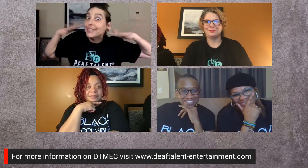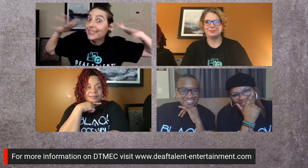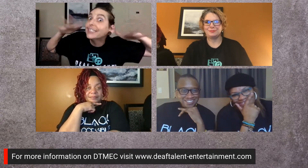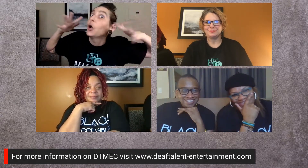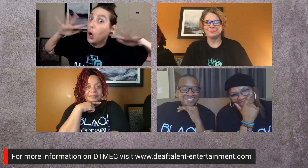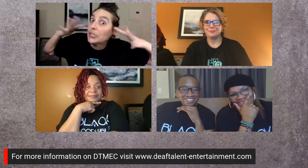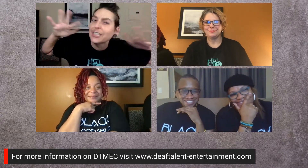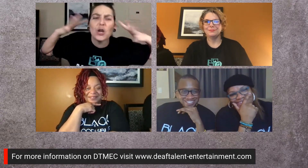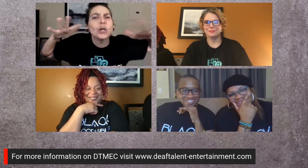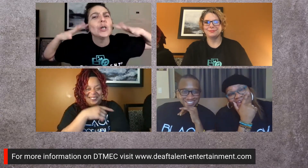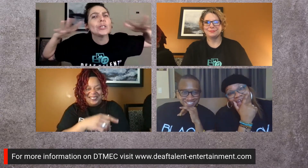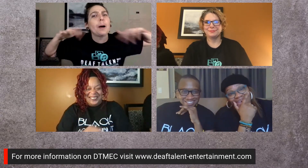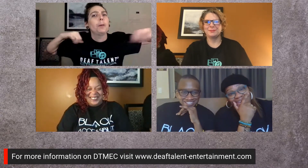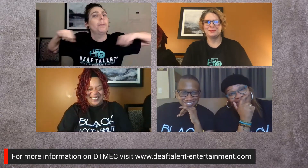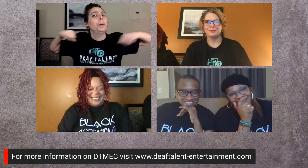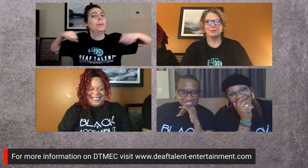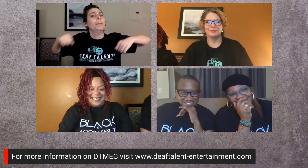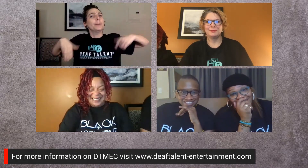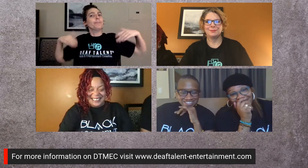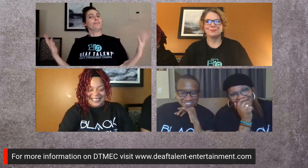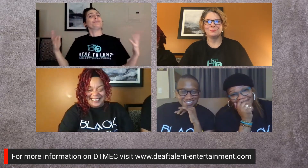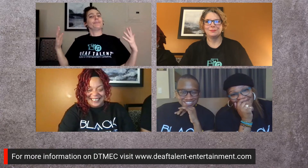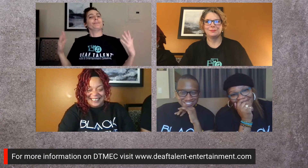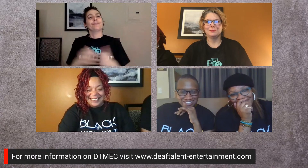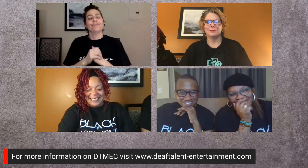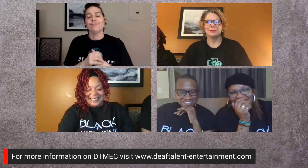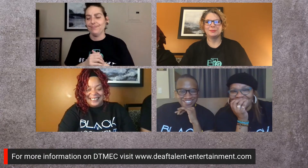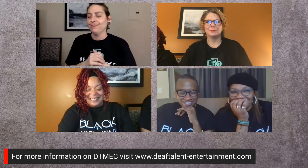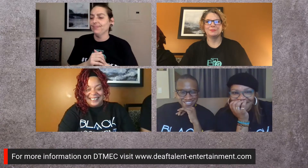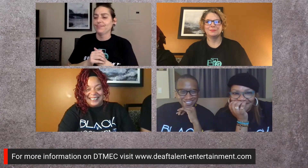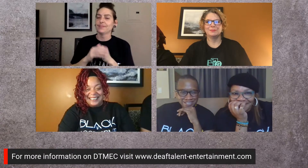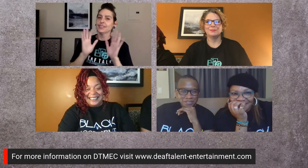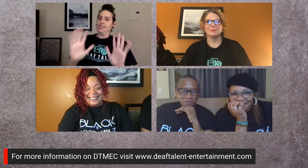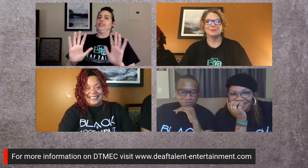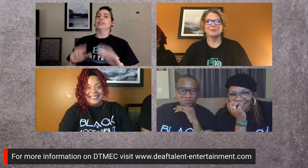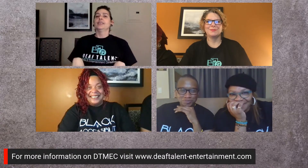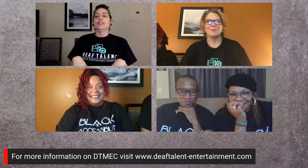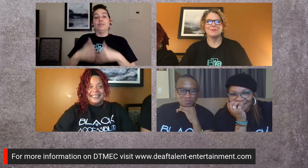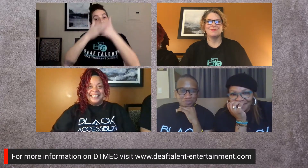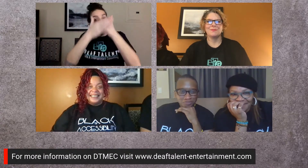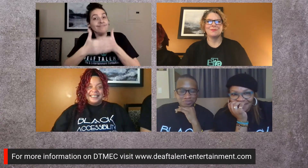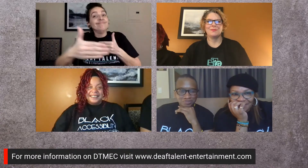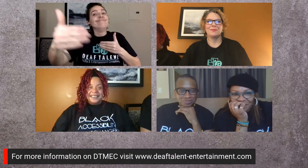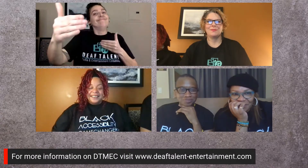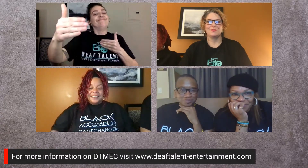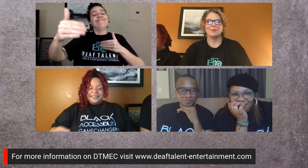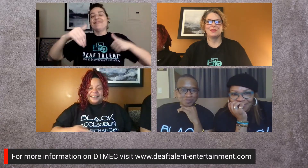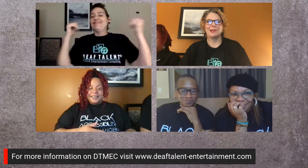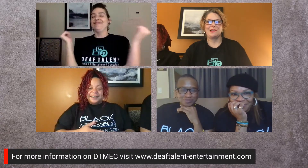We survived. Yeah, just so much noise.